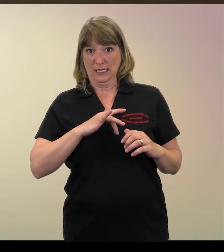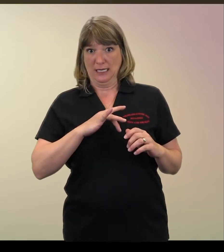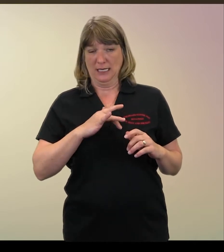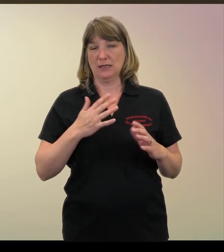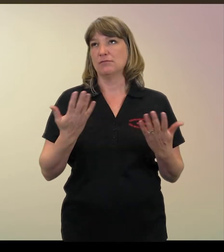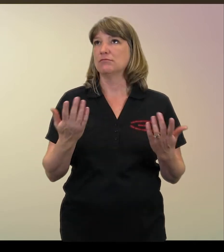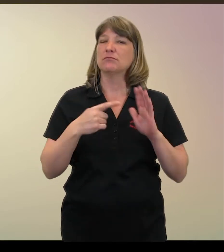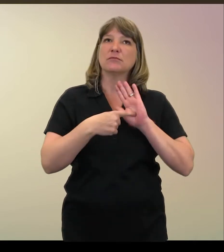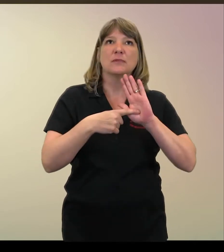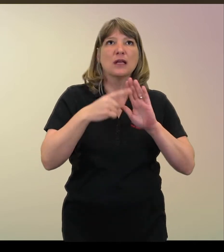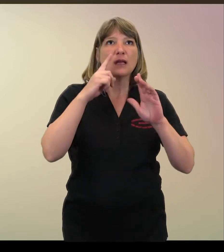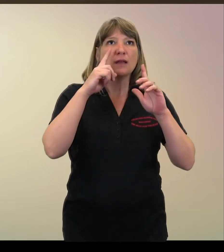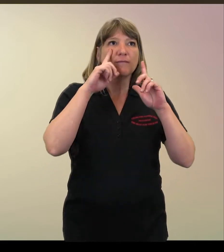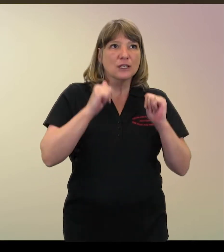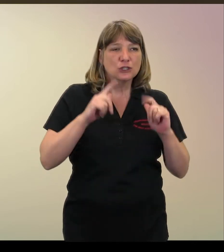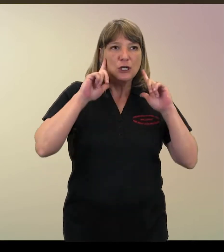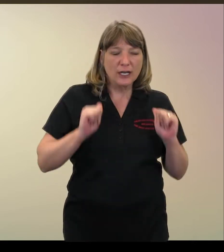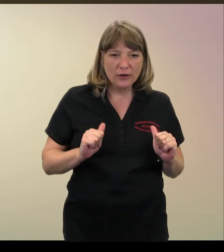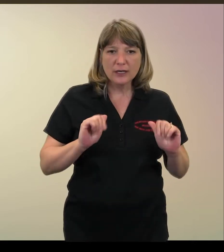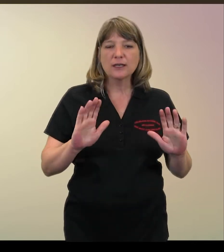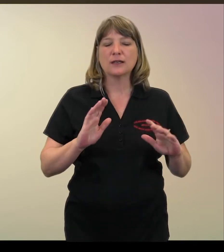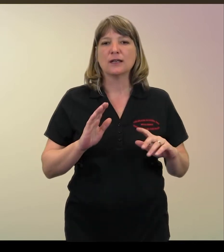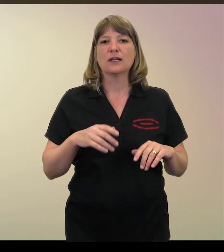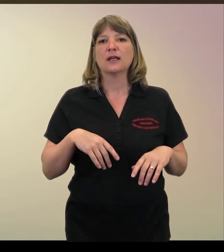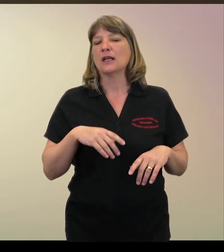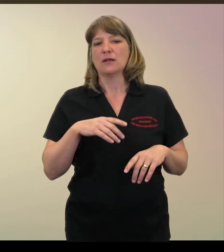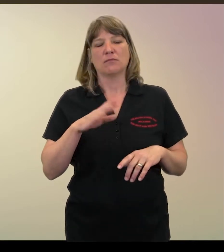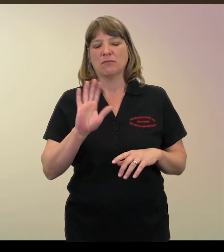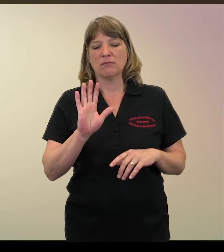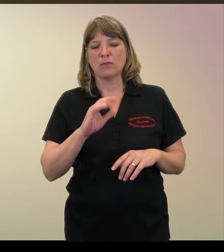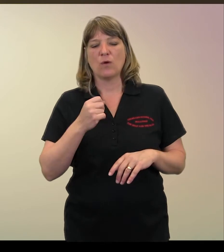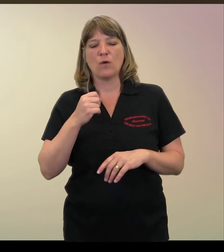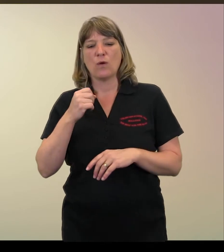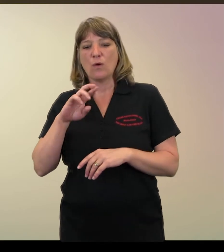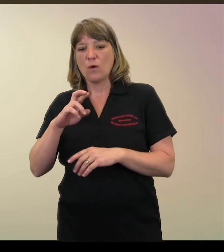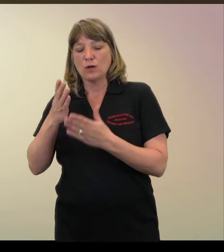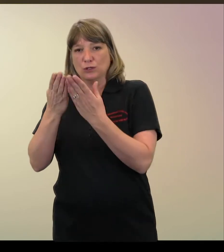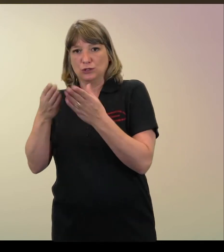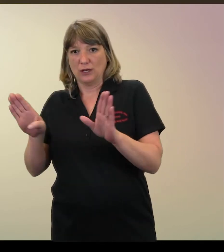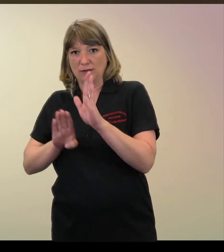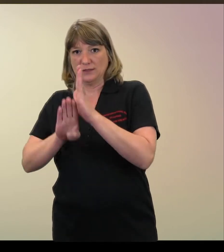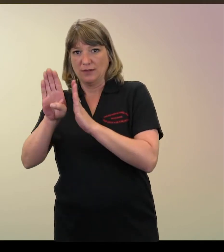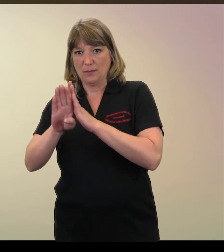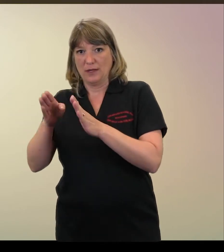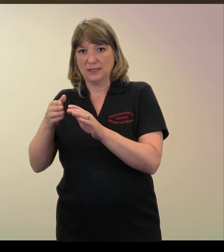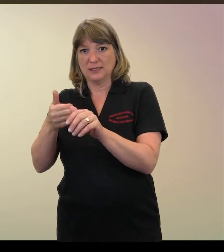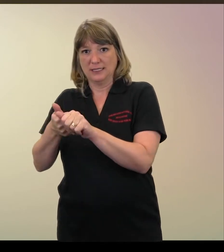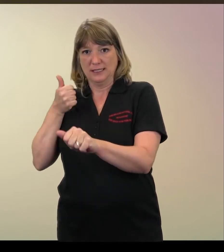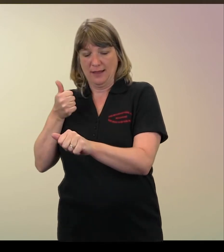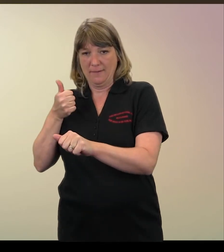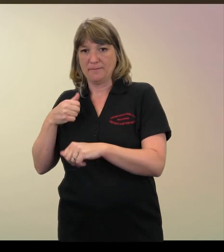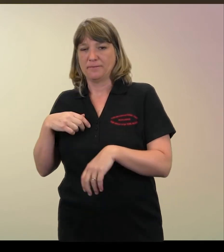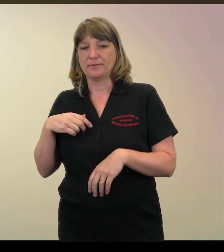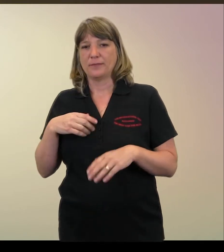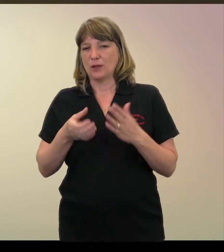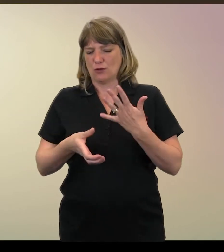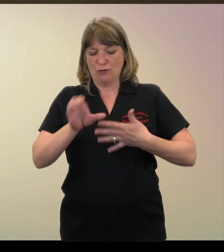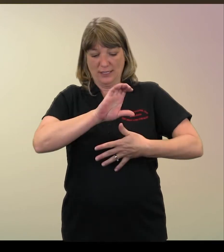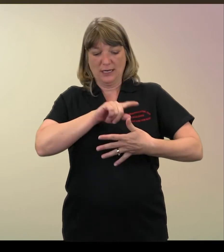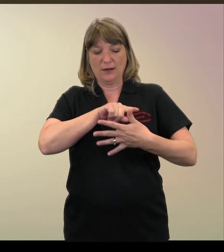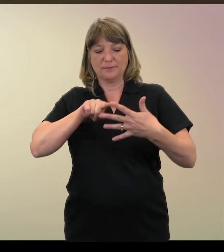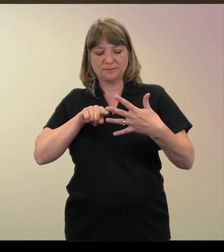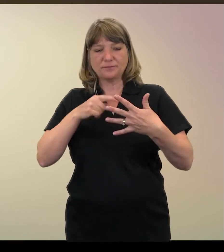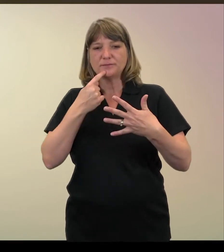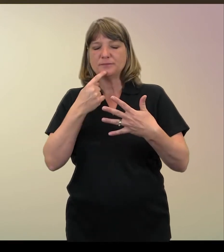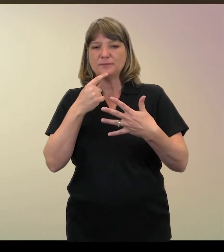sensory difference, like a vision or hearing difference, or by a general developmental delay.